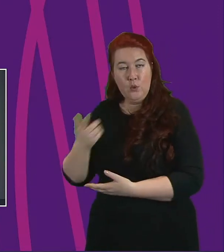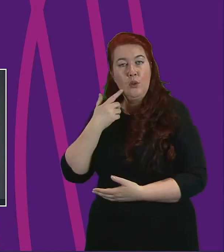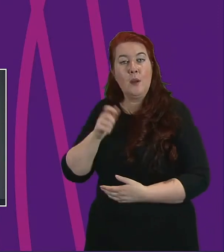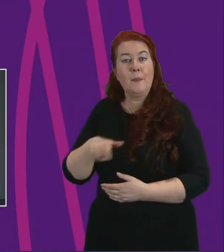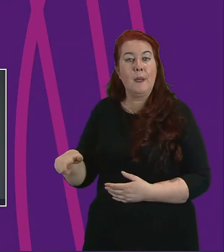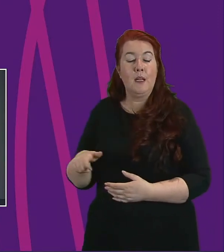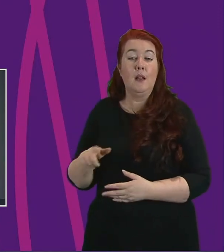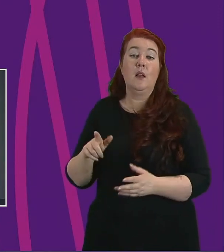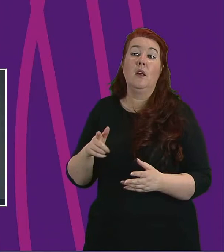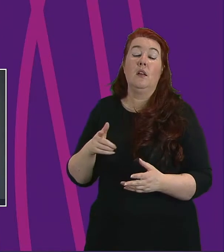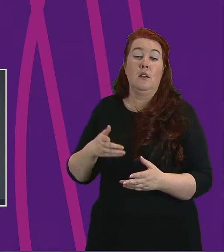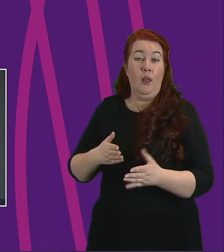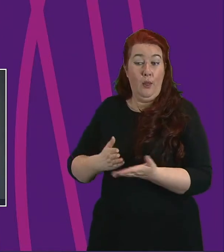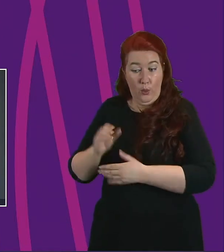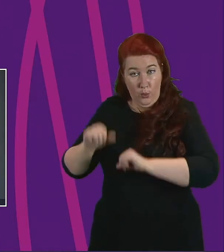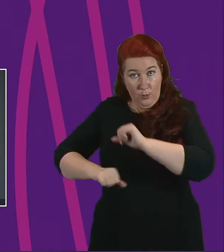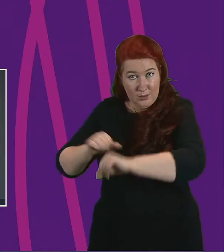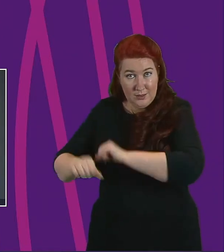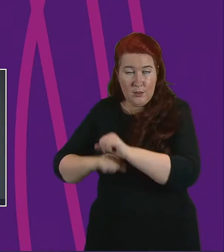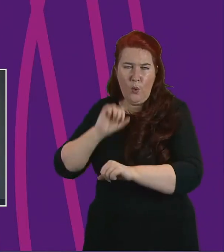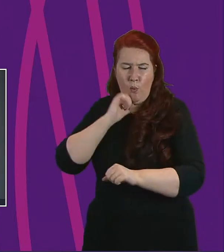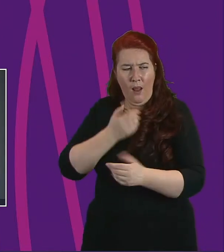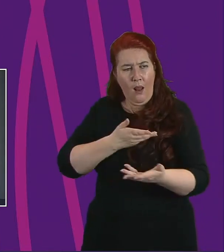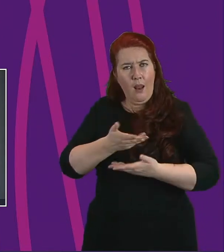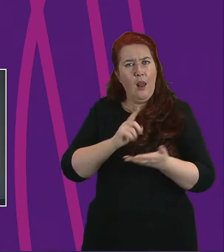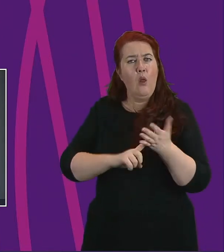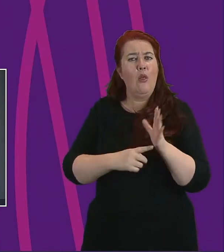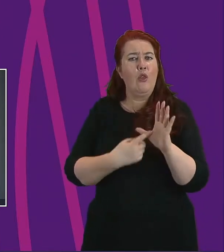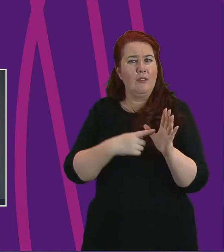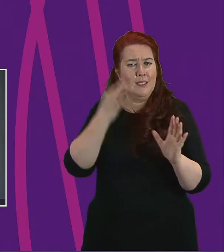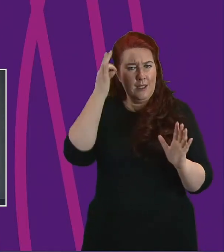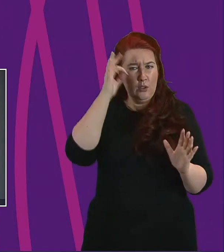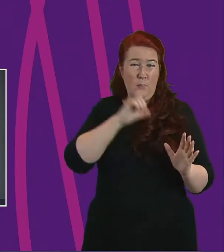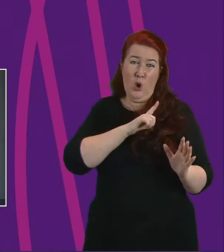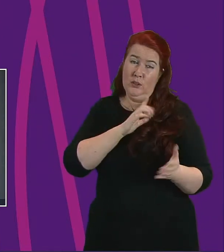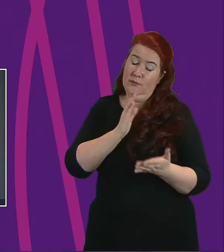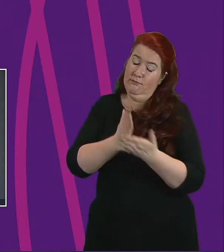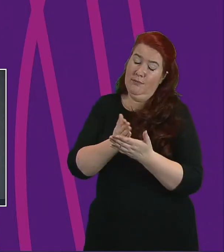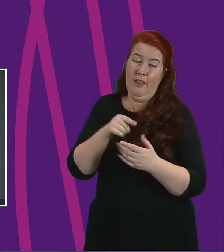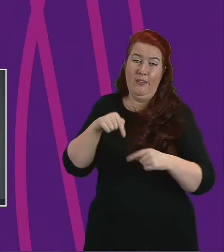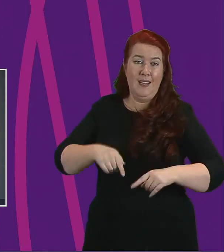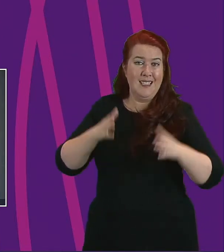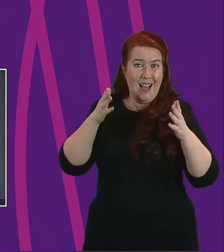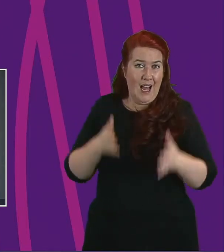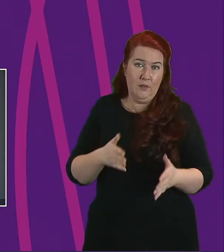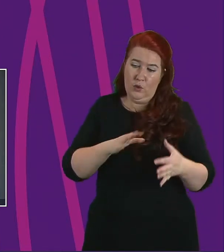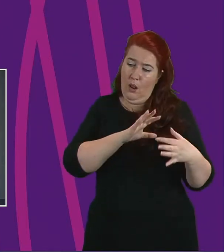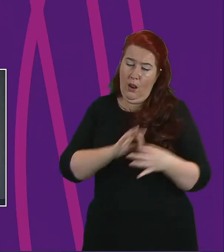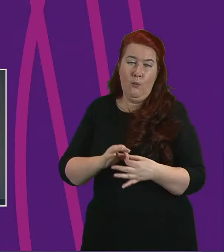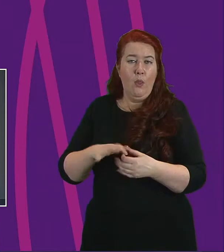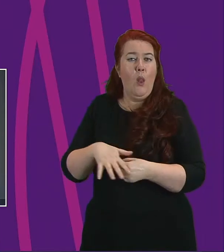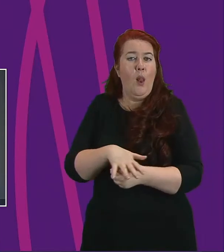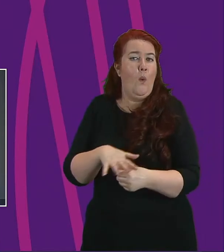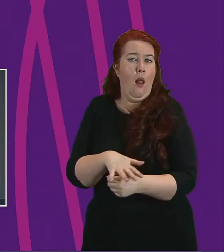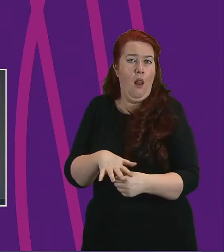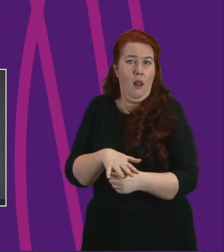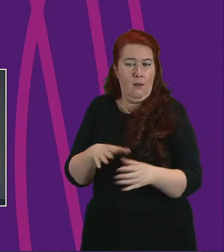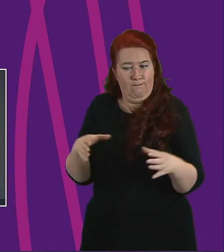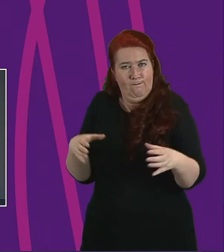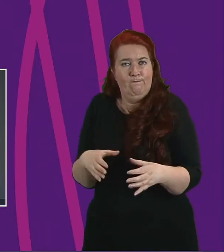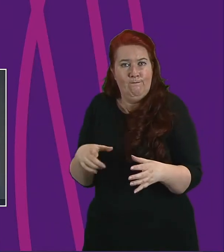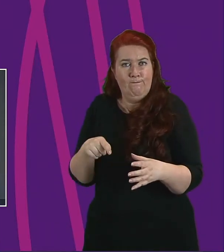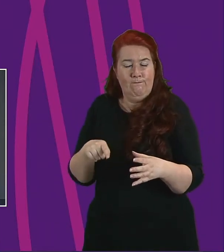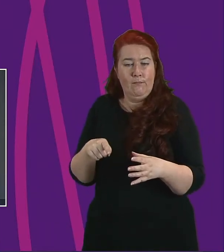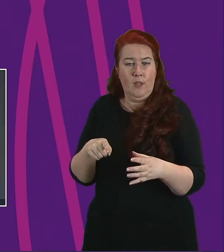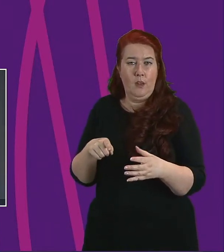forward, we'll be in discussion with local authorities, because fundamentally this has to be a locally driven set of